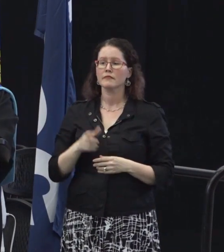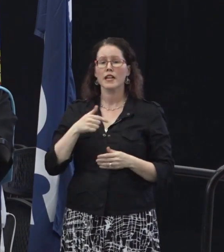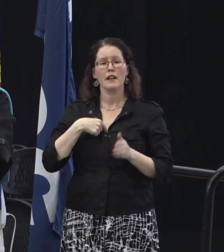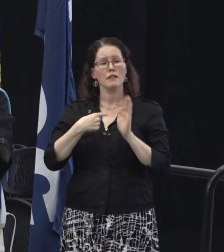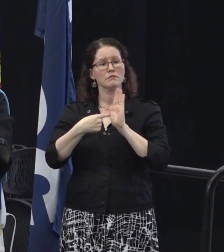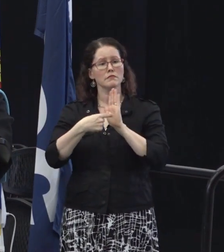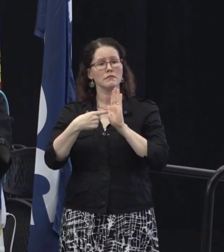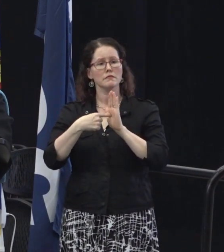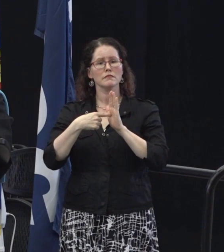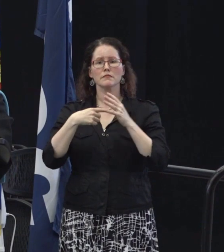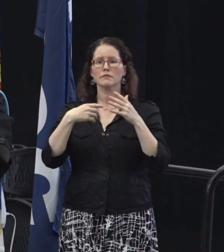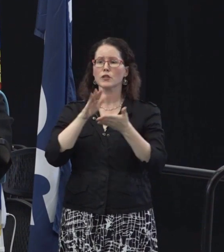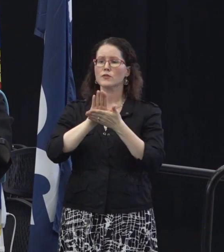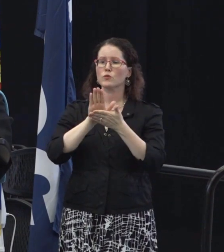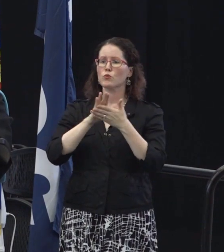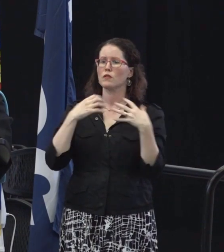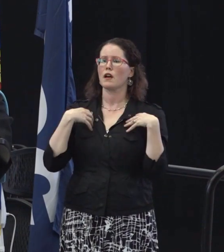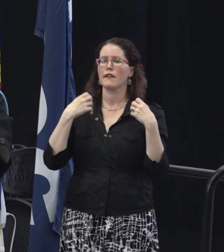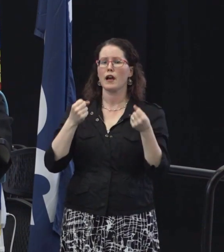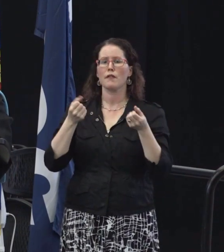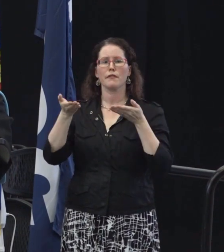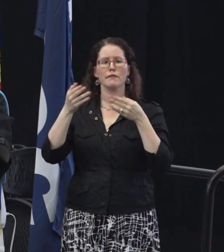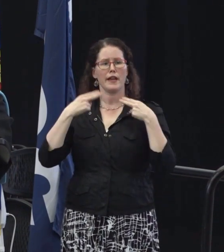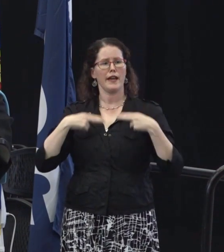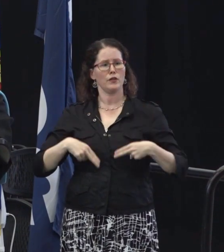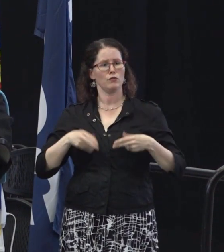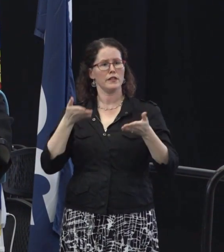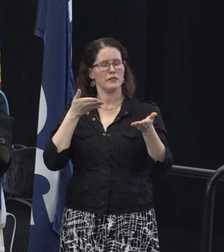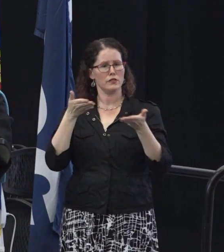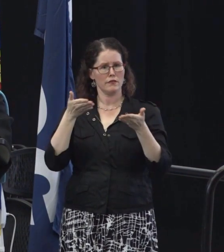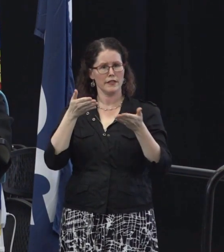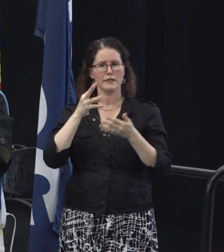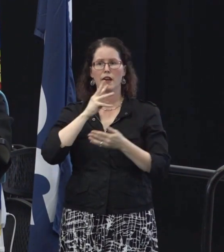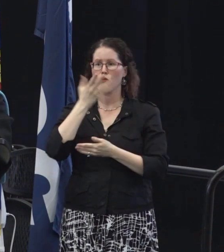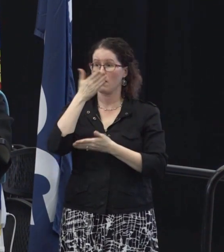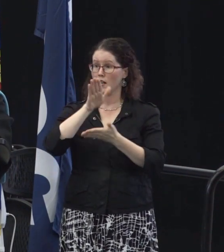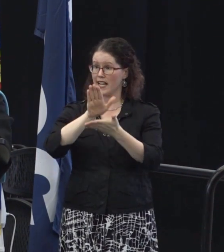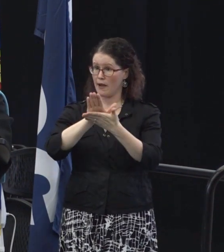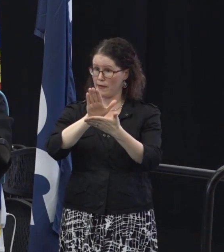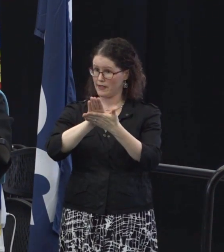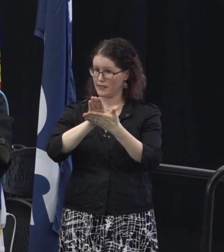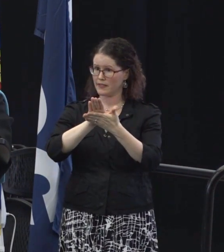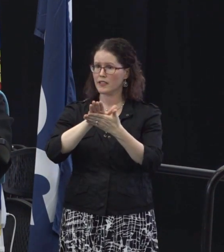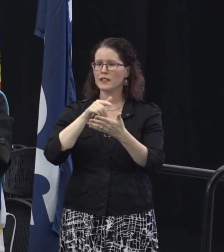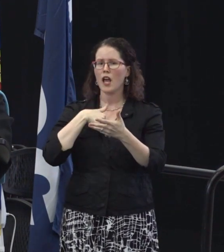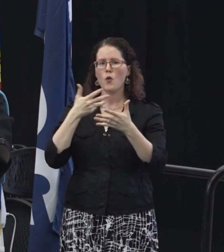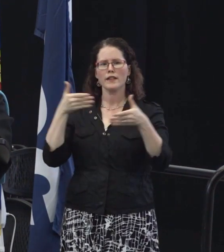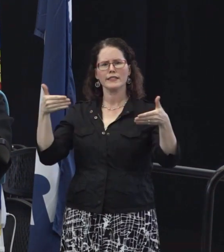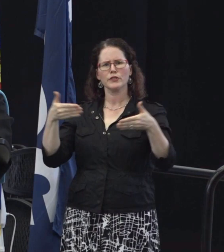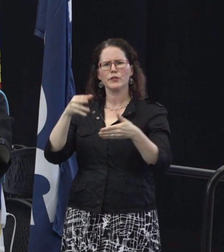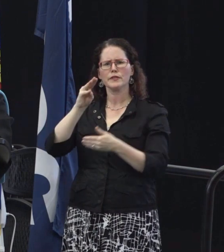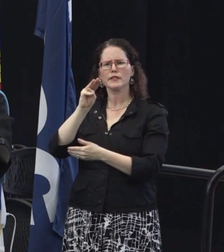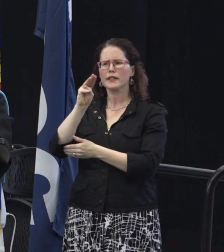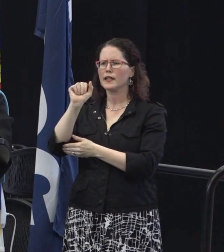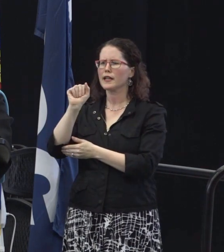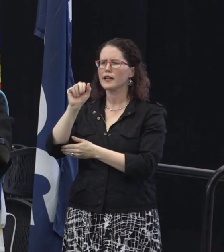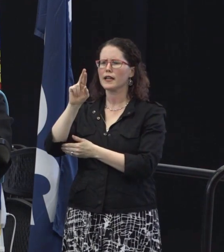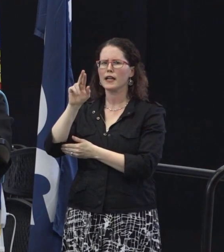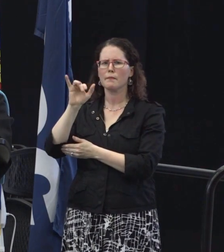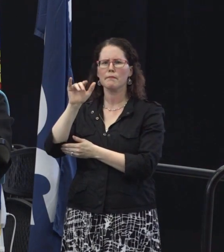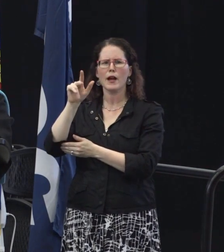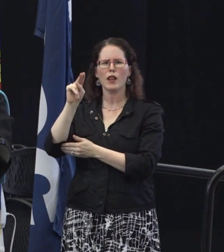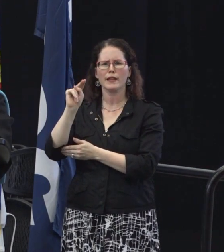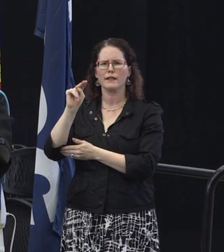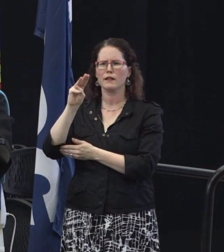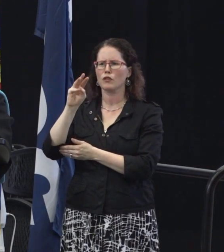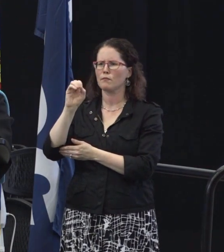of Health and Human Services at Waterfront Campus, it is my privilege to introduce Marilyn Moore, recipient of